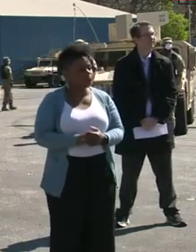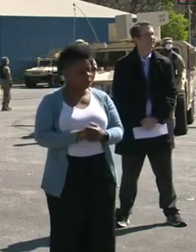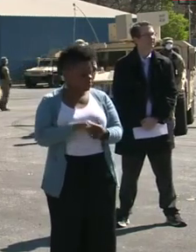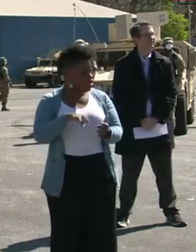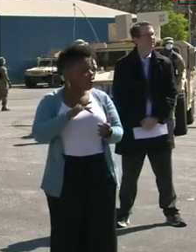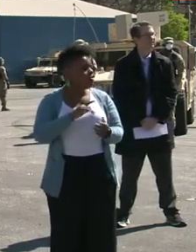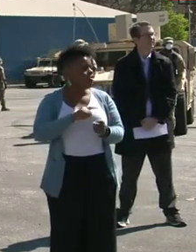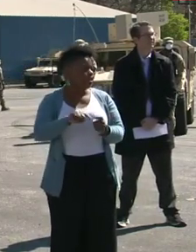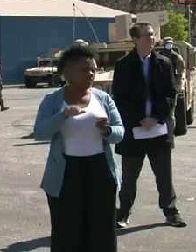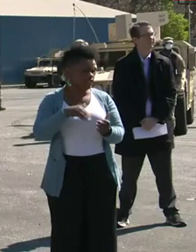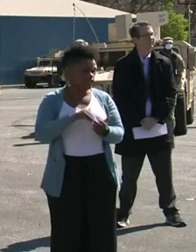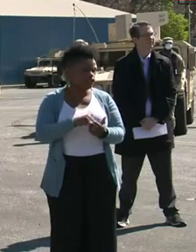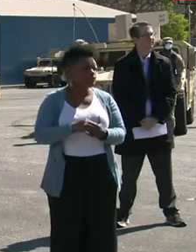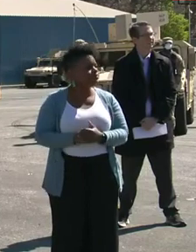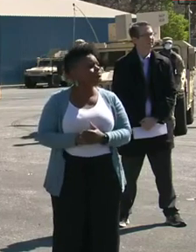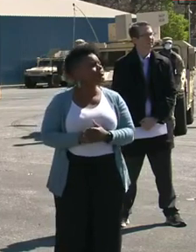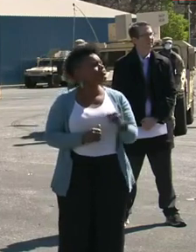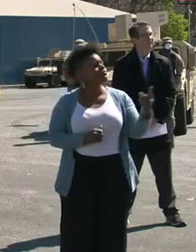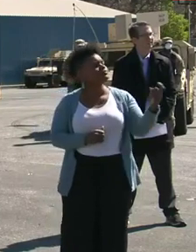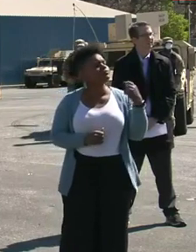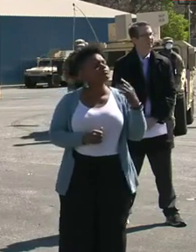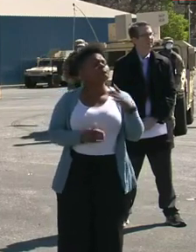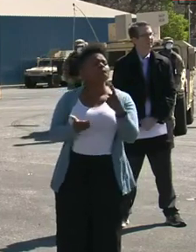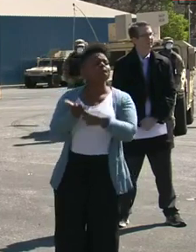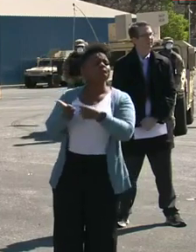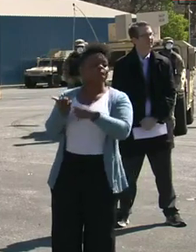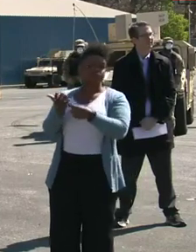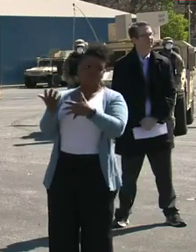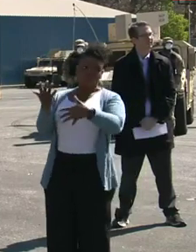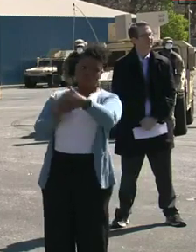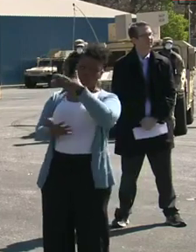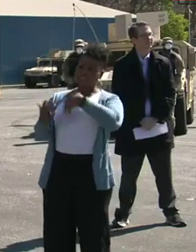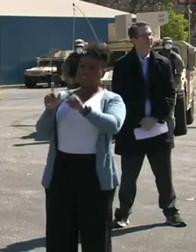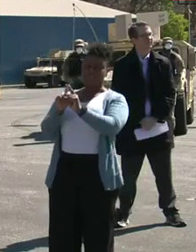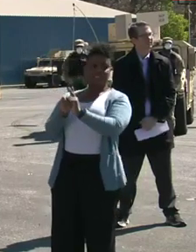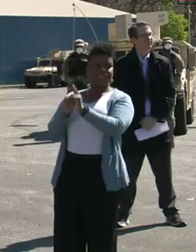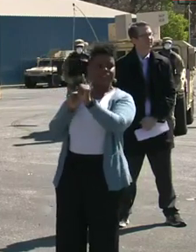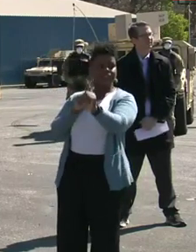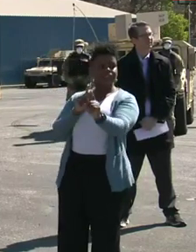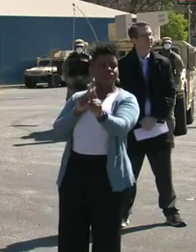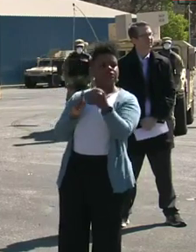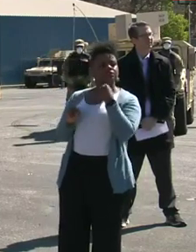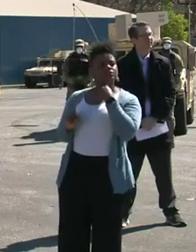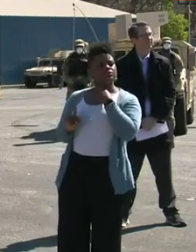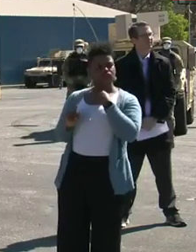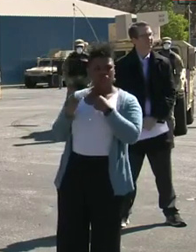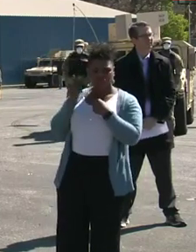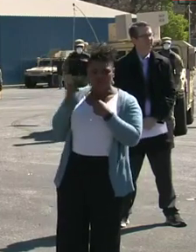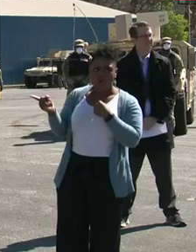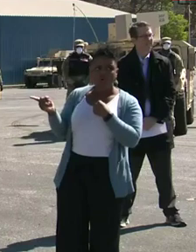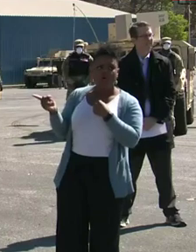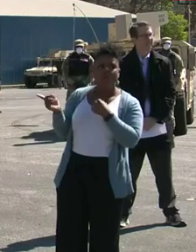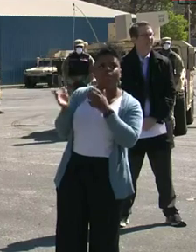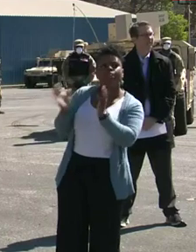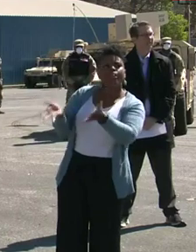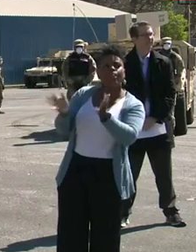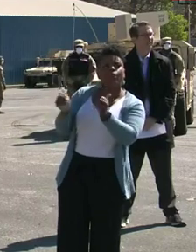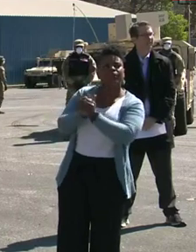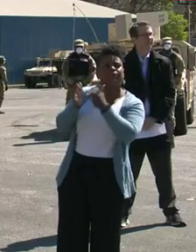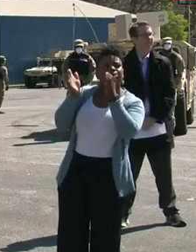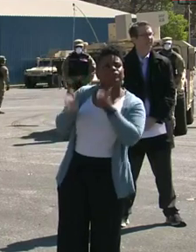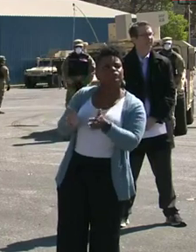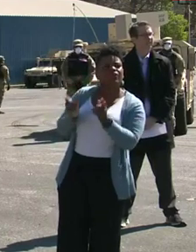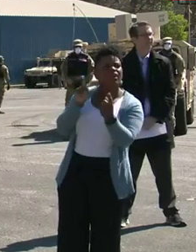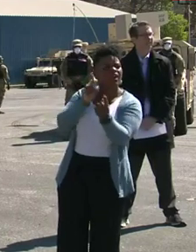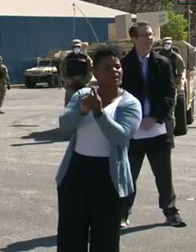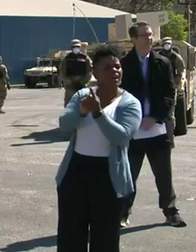Question about social distancing. A few minutes ago, we saw you standing over here by the military trucks talking face to face with a person. Do you